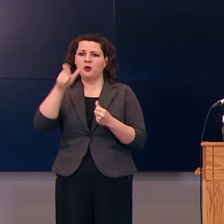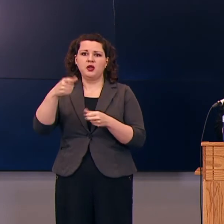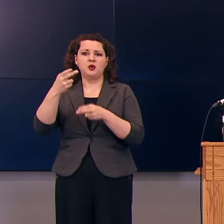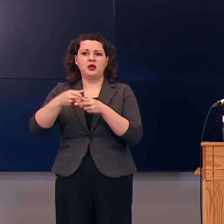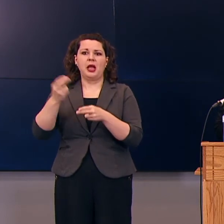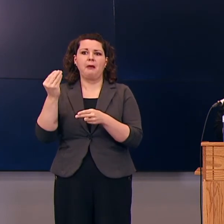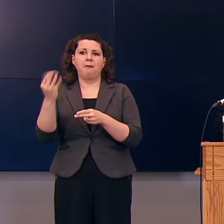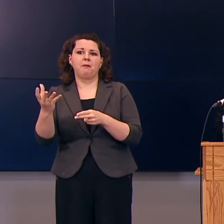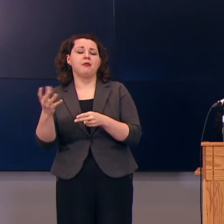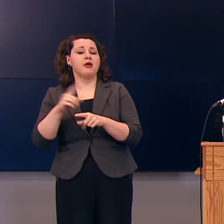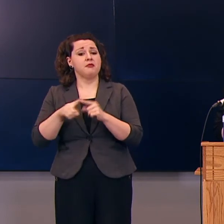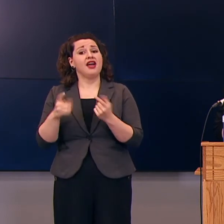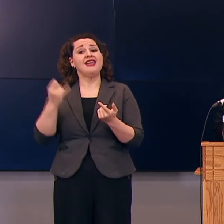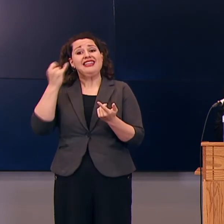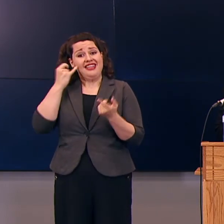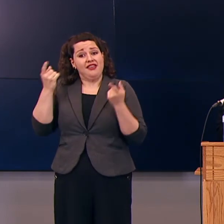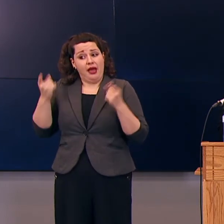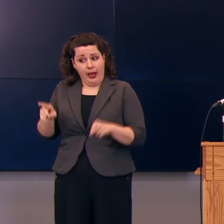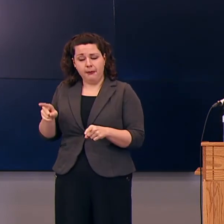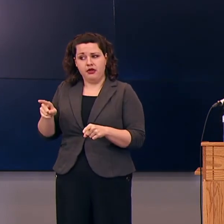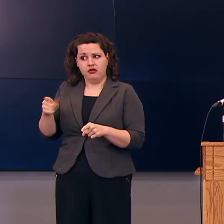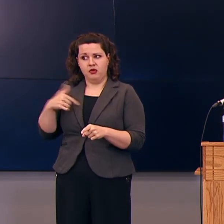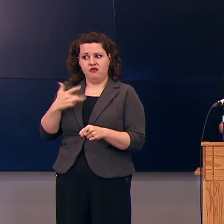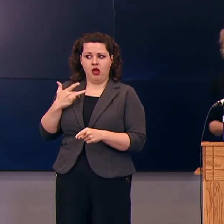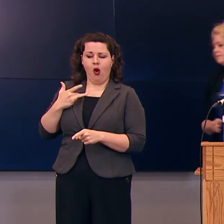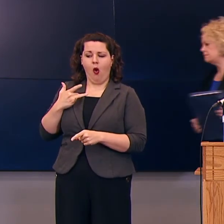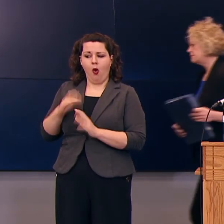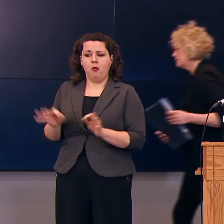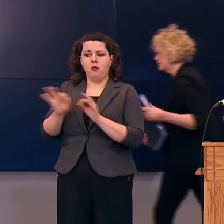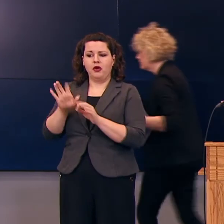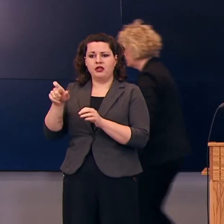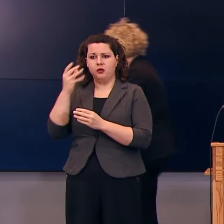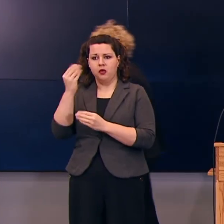in the event that we get there, we certainly will do that.